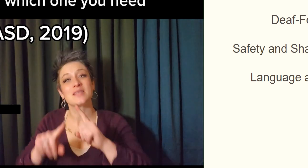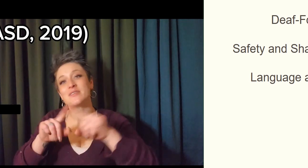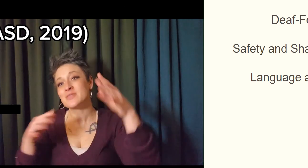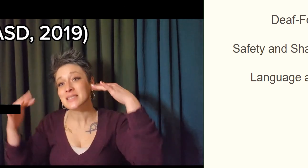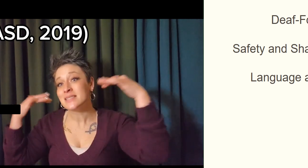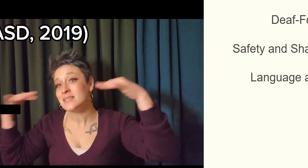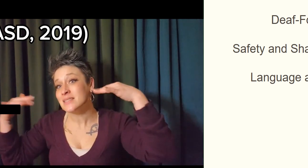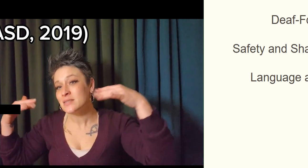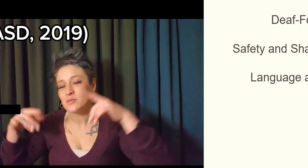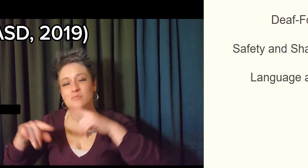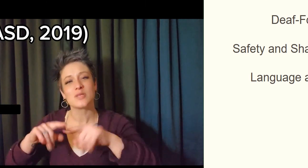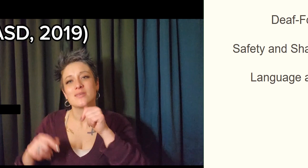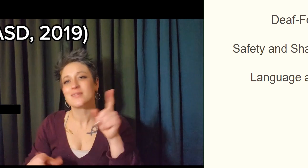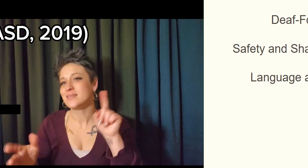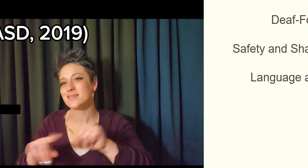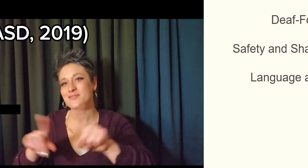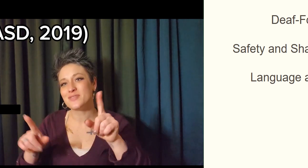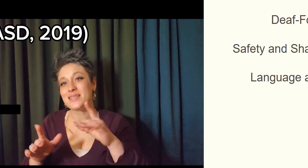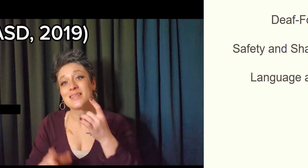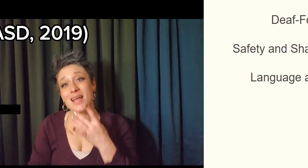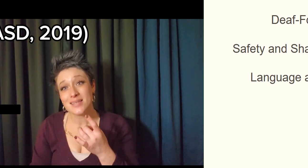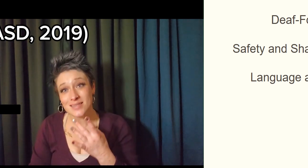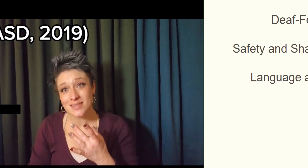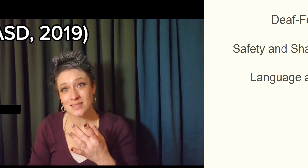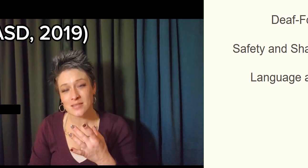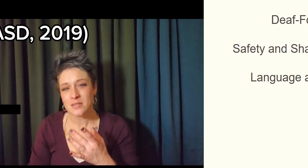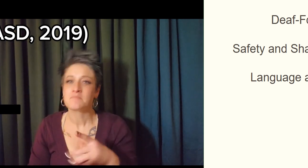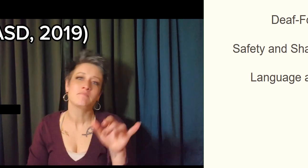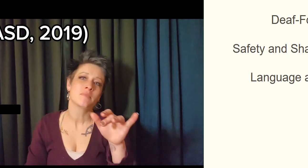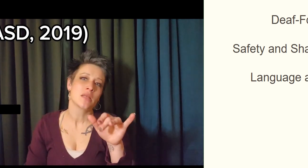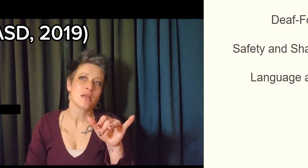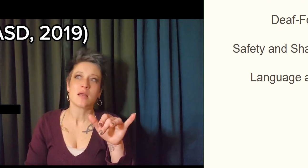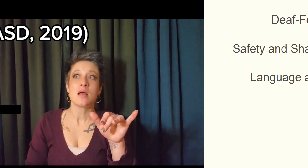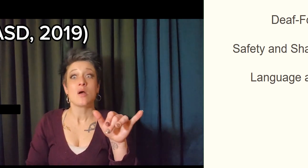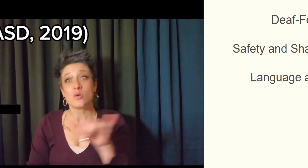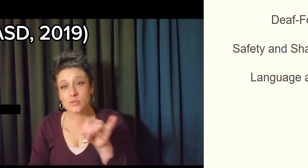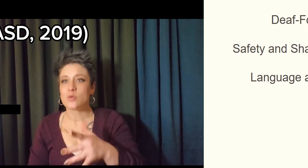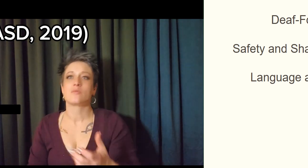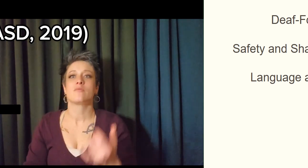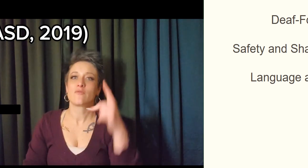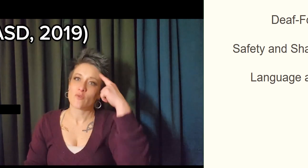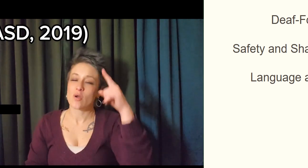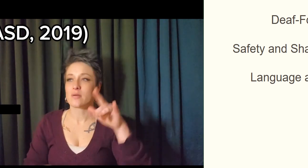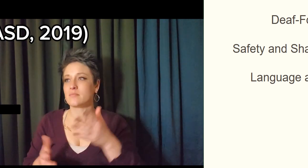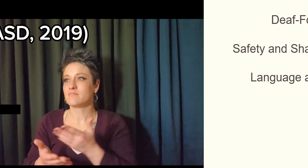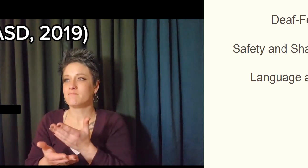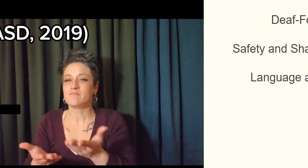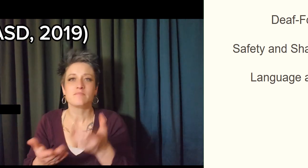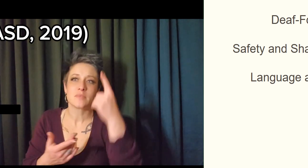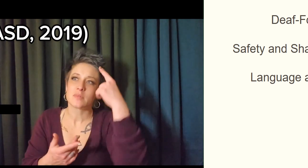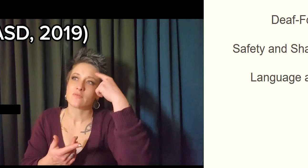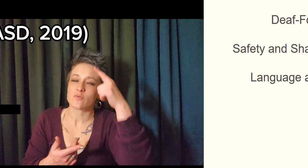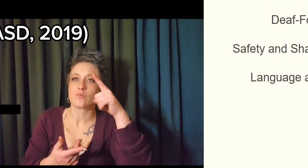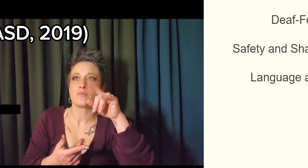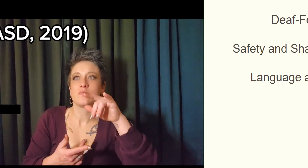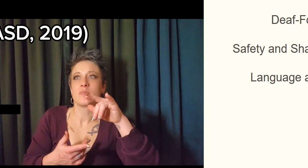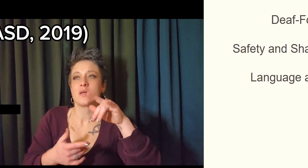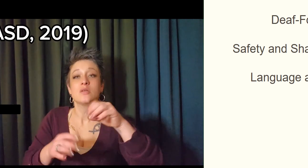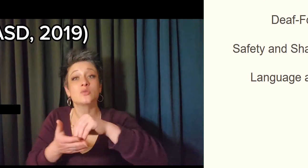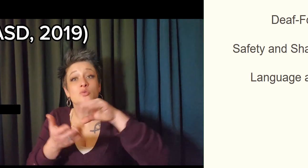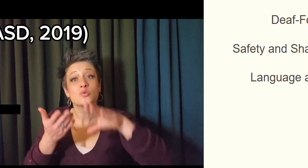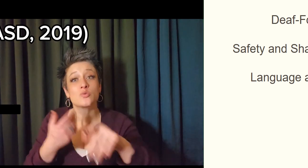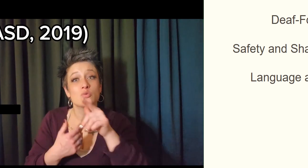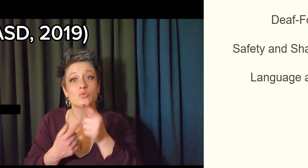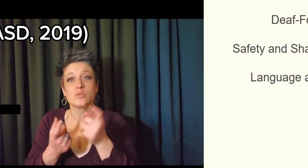At a mainstream school, many have different sounds for the alarms, but the lights aren't different. That sort of thing, or